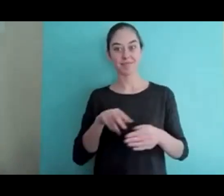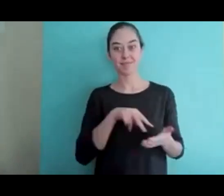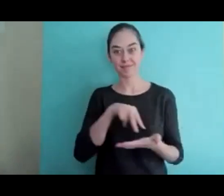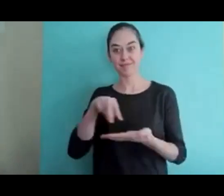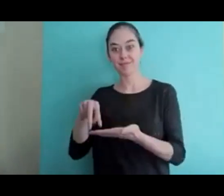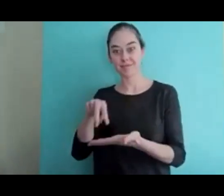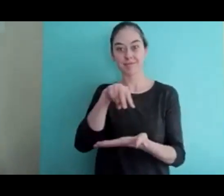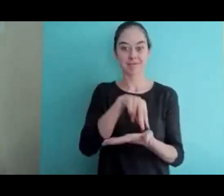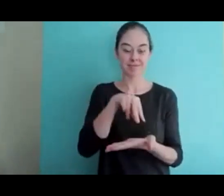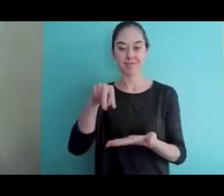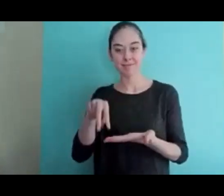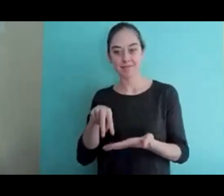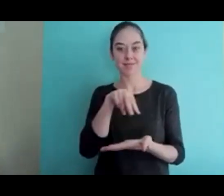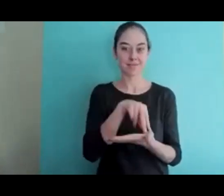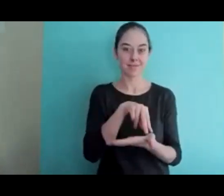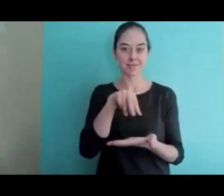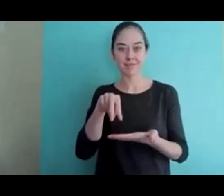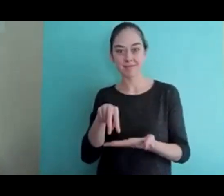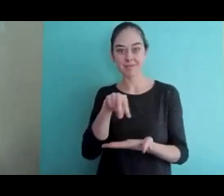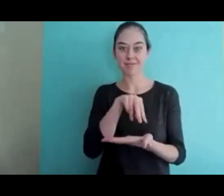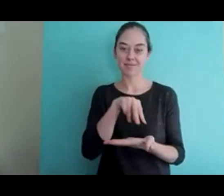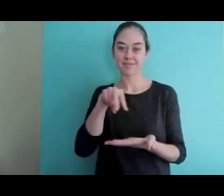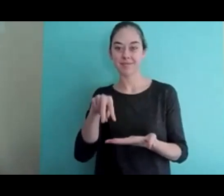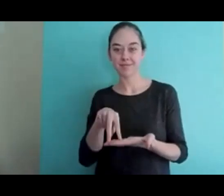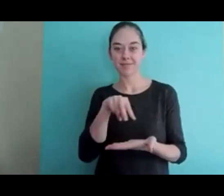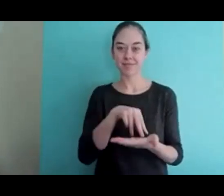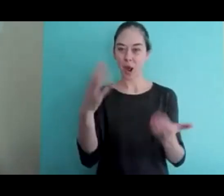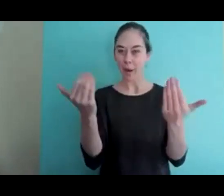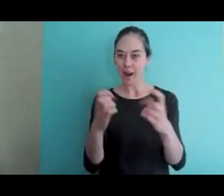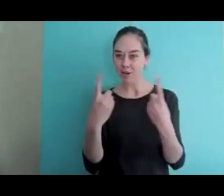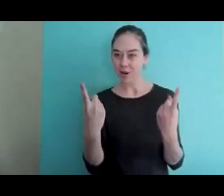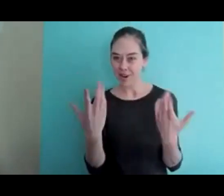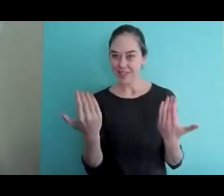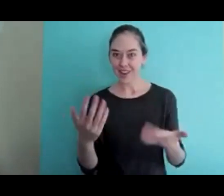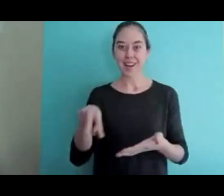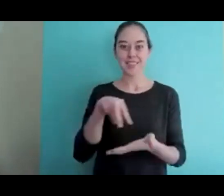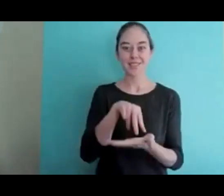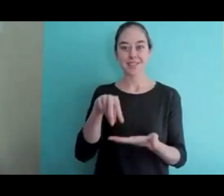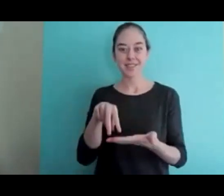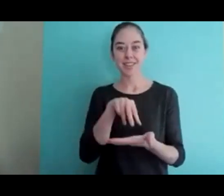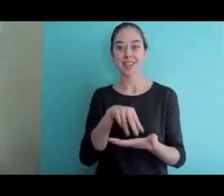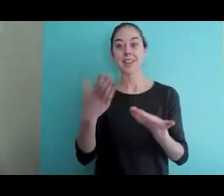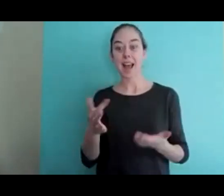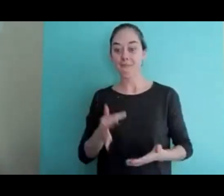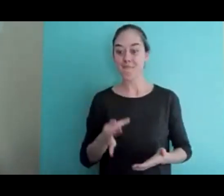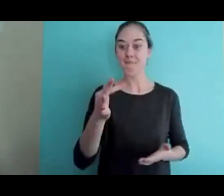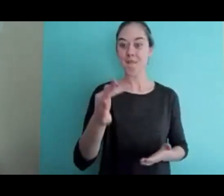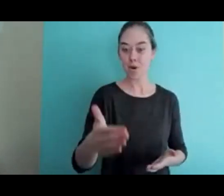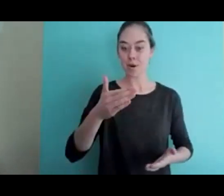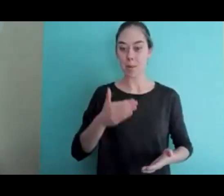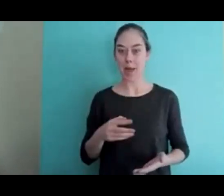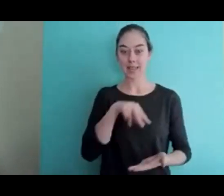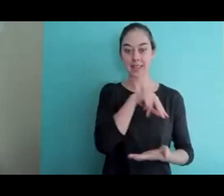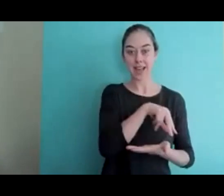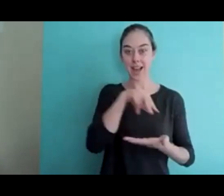side. Left and right. Come on, bounce. Ready? Forward, back, side by